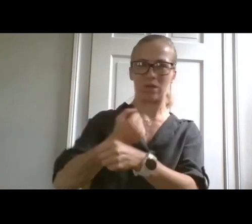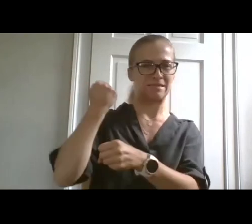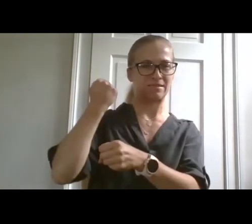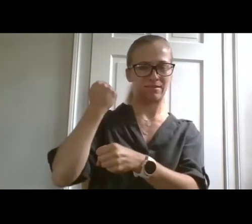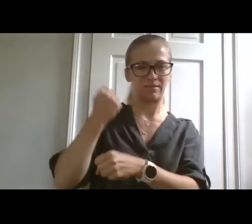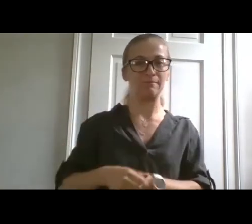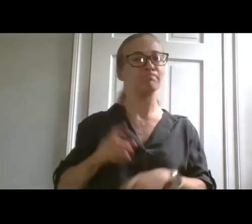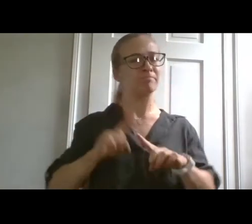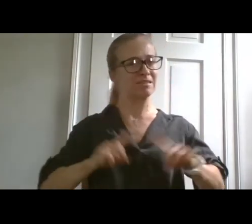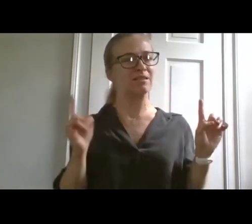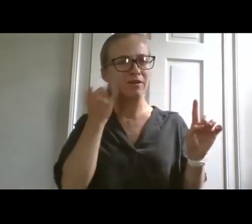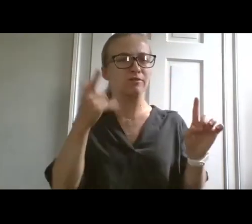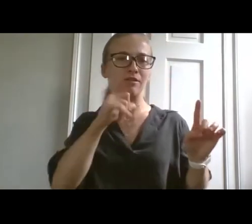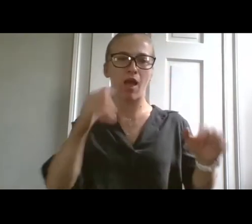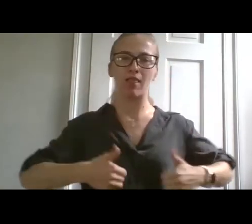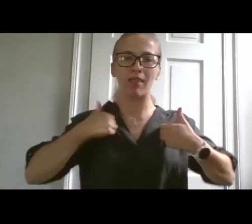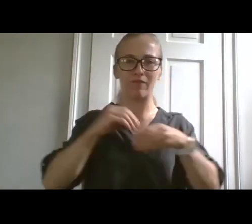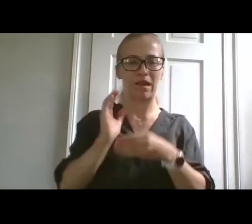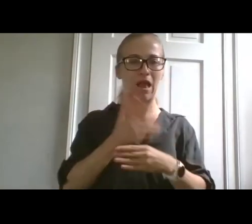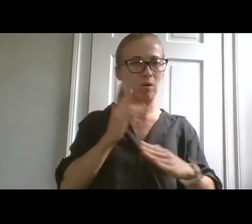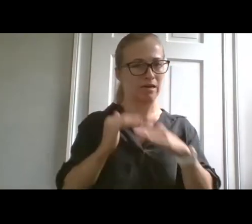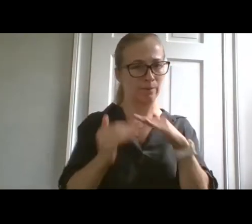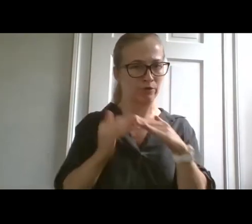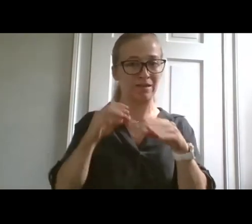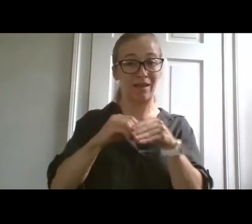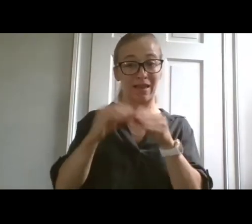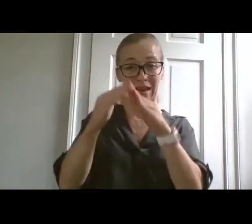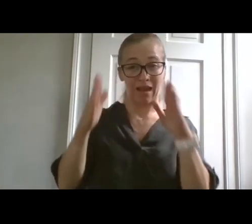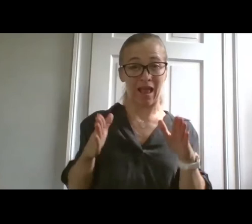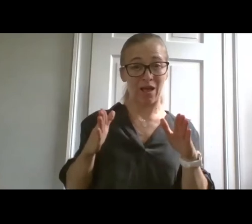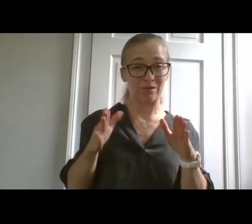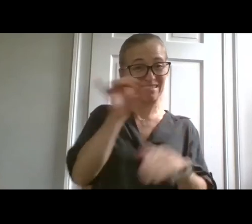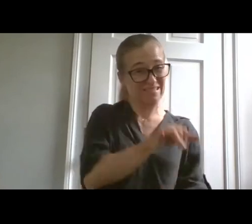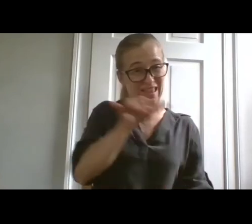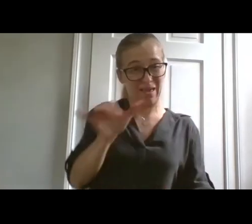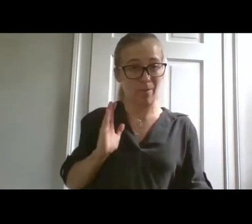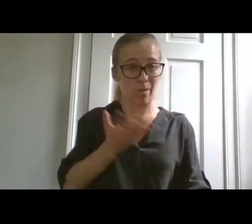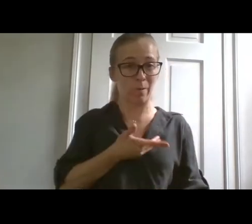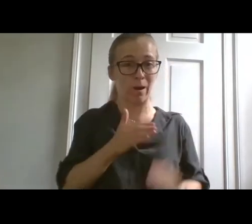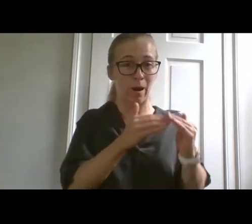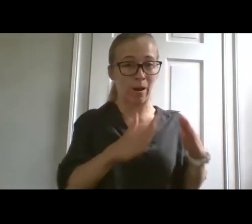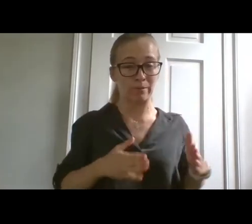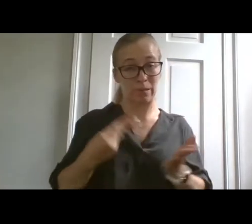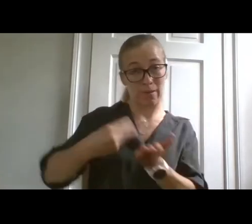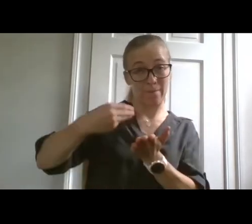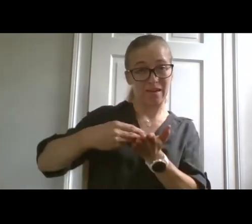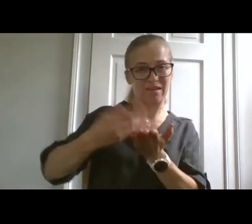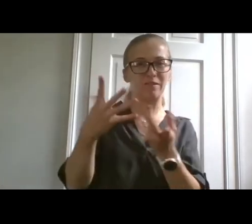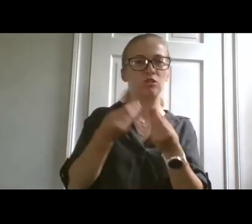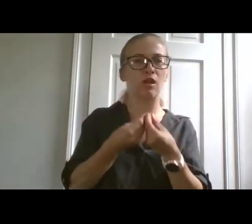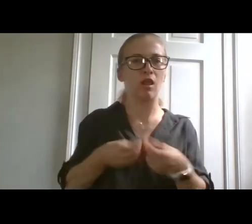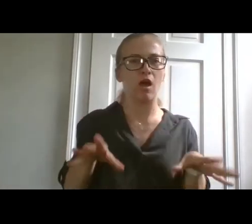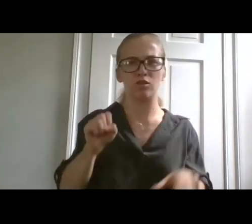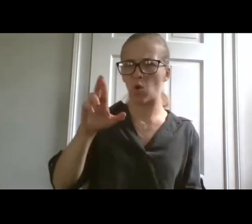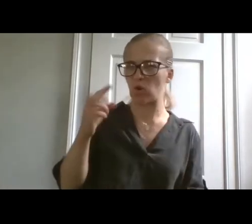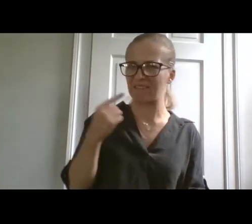would be different if she didn't live in our neighborhood, in a house not so much different from ours. Money has been lost. Or does